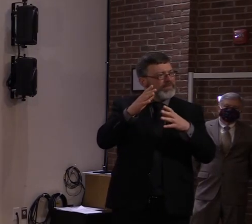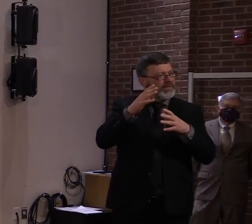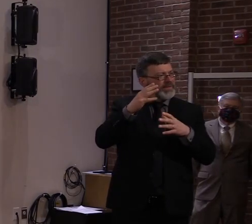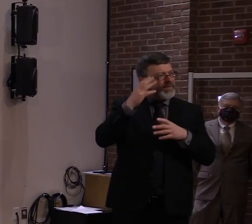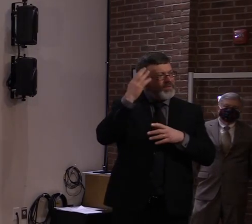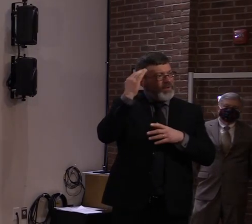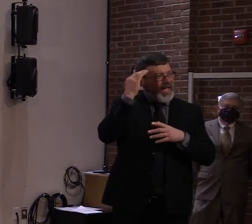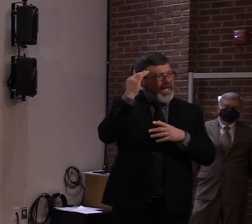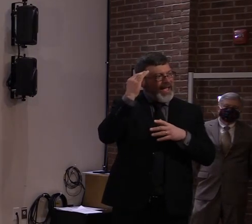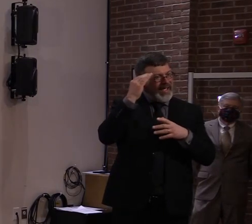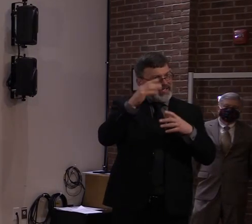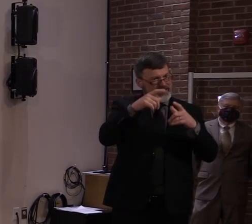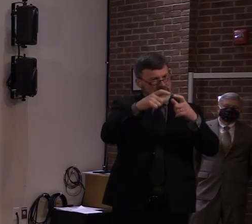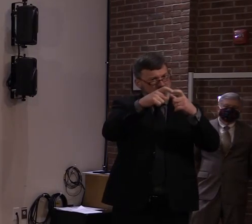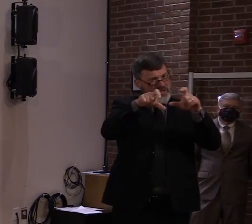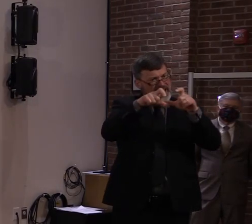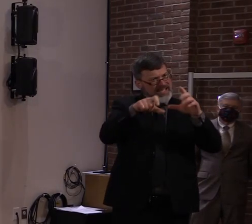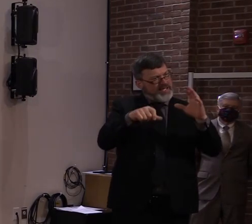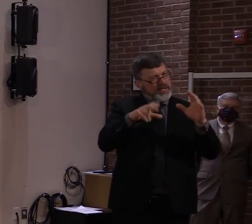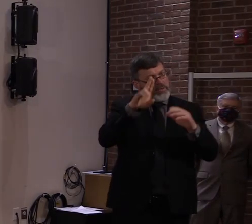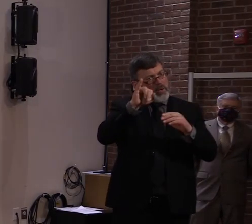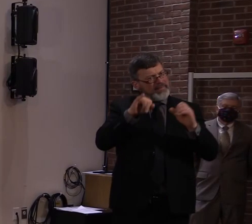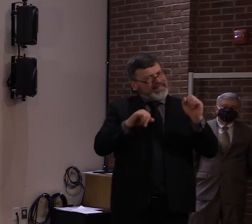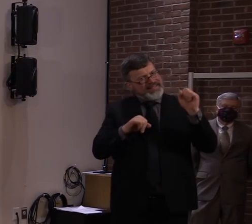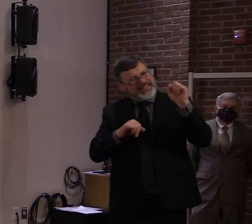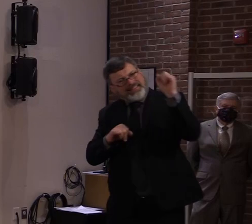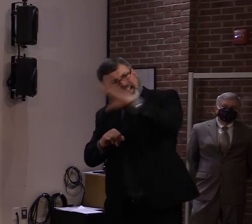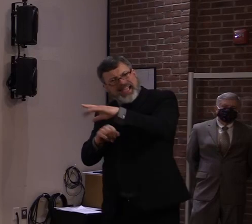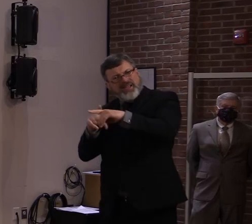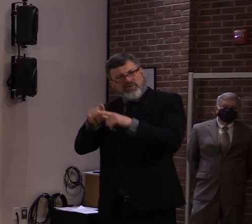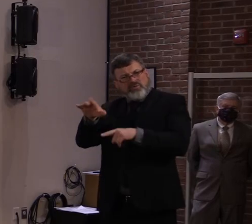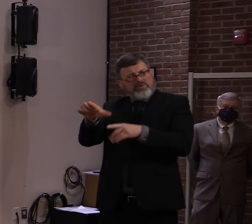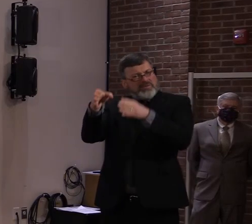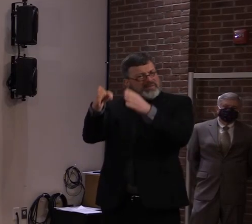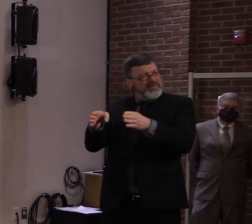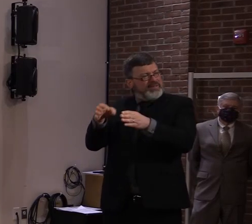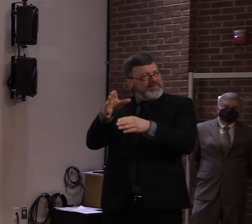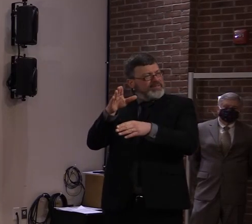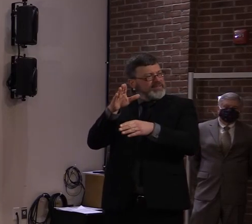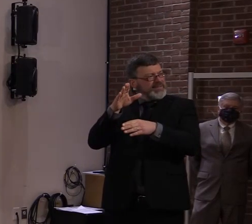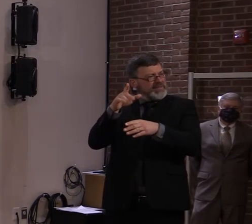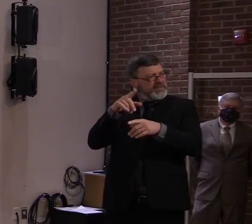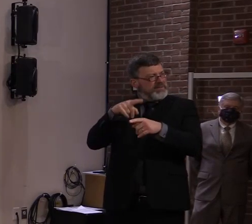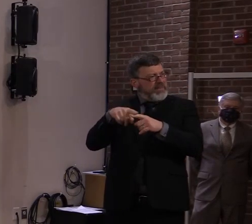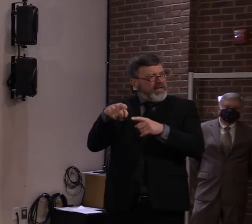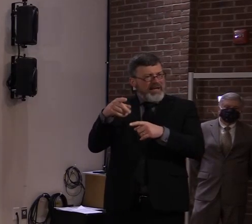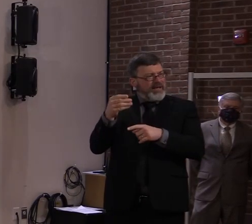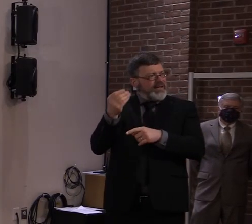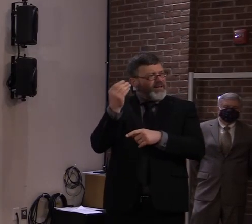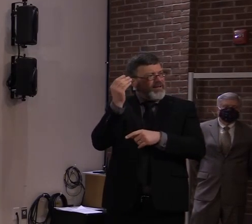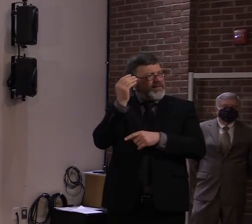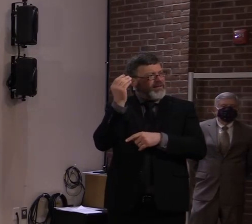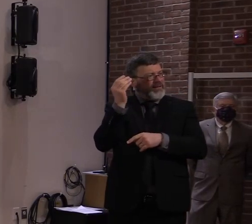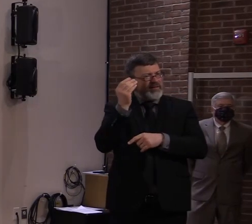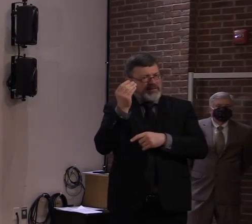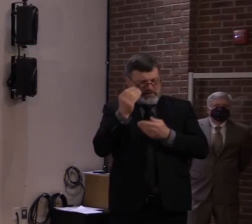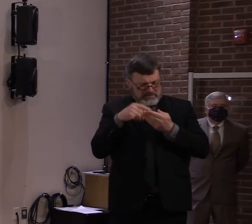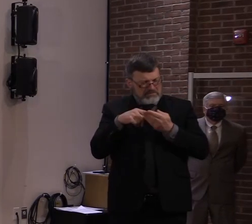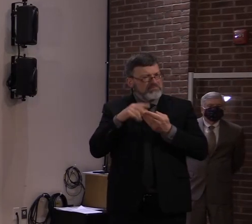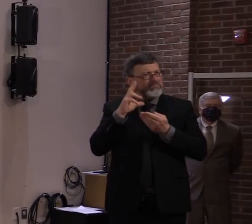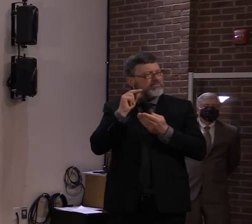importantly, how prevalent are these false claims? How often are the steps to ferret out the false claims not